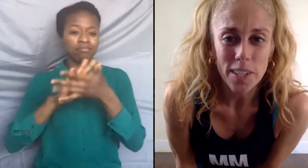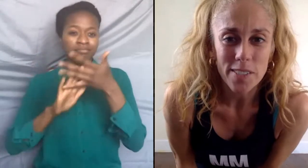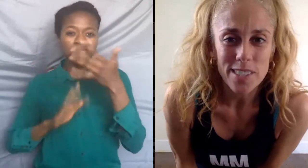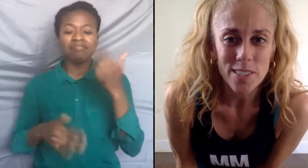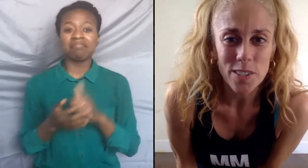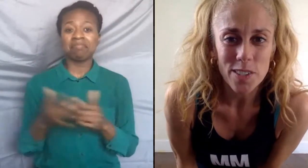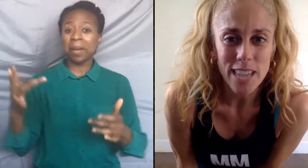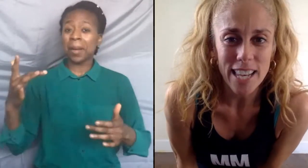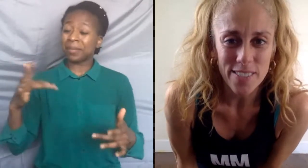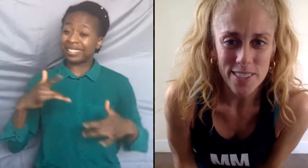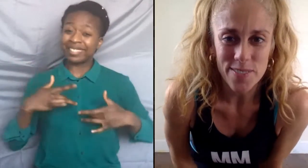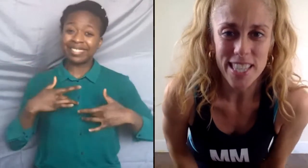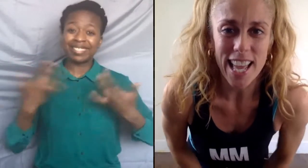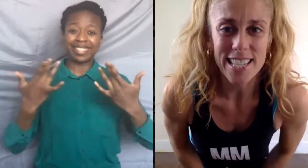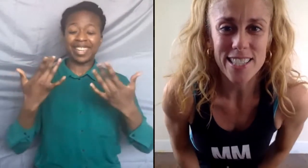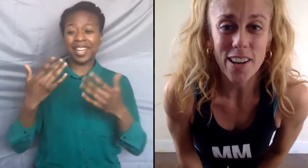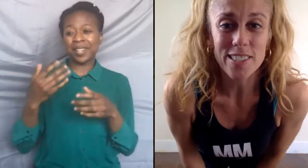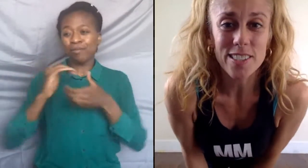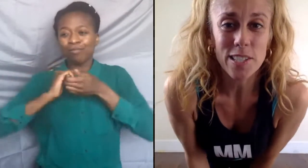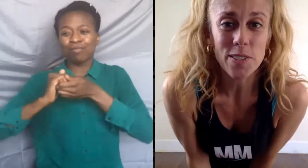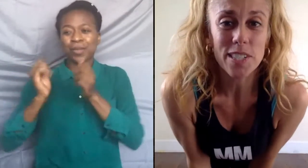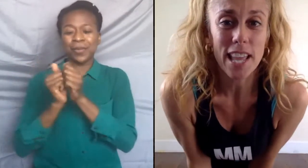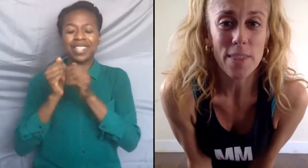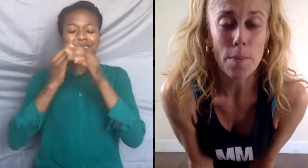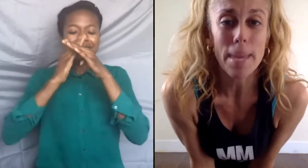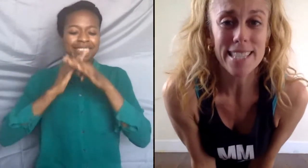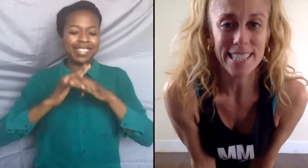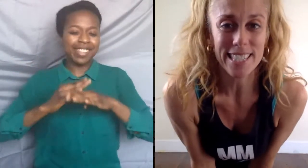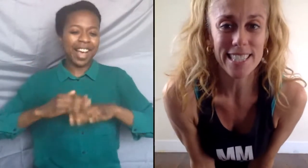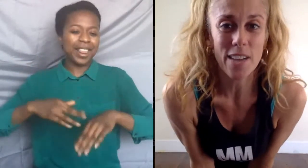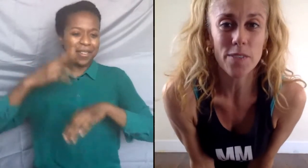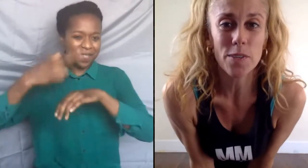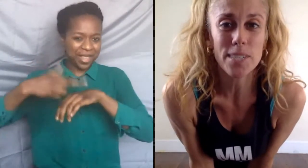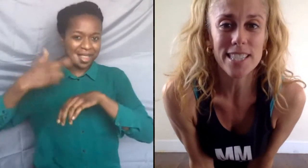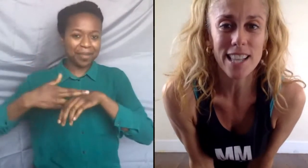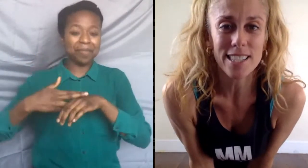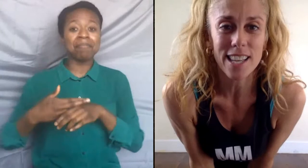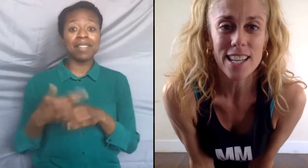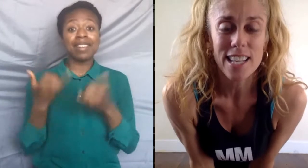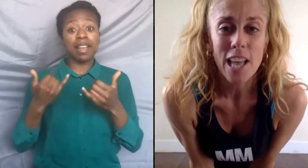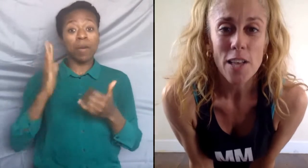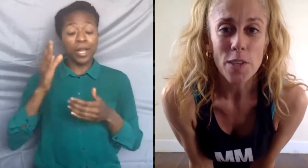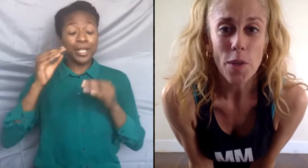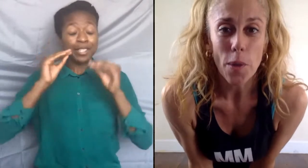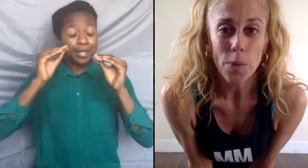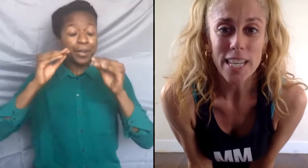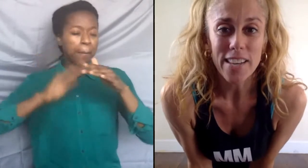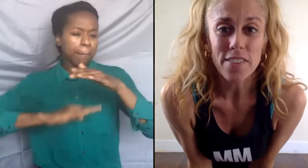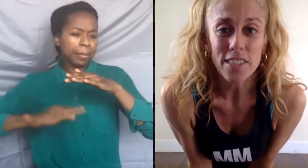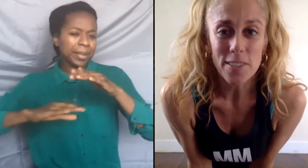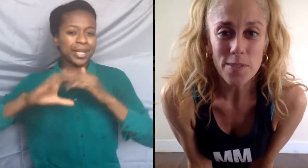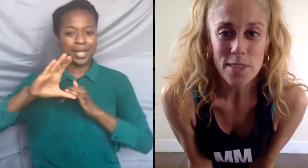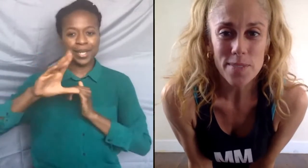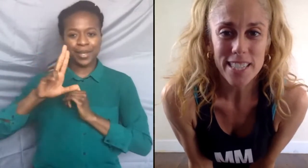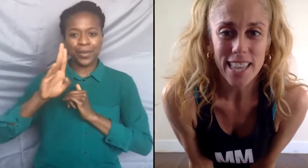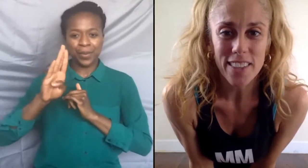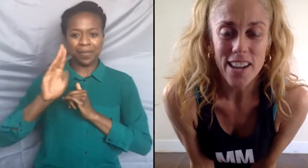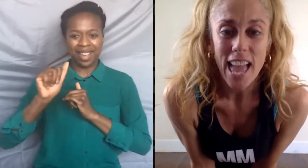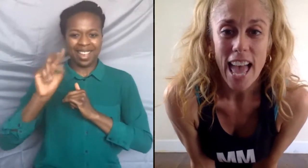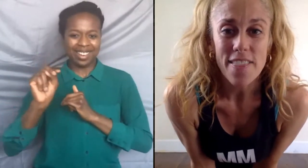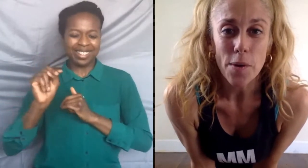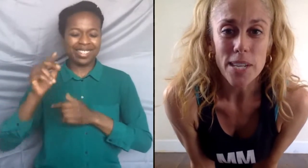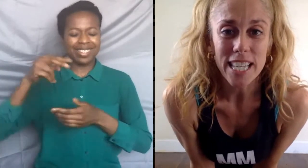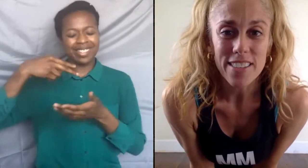be working with Silent Rhythms and starting to teach you today the basics of Cuban salsa so that we can feel the rhythm